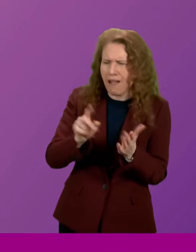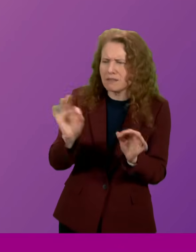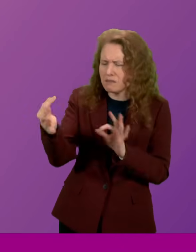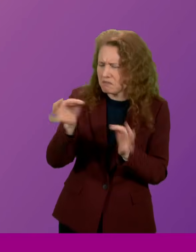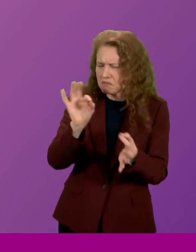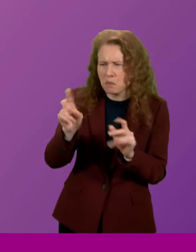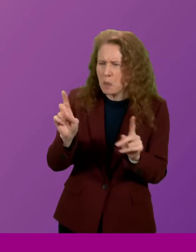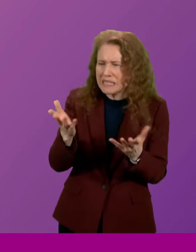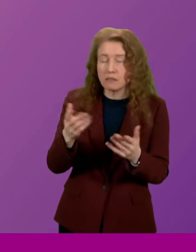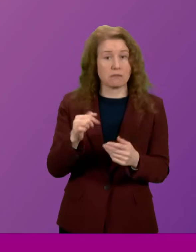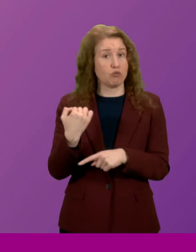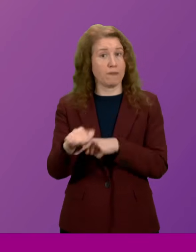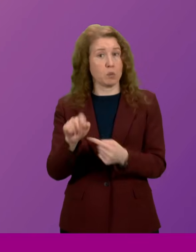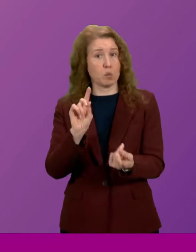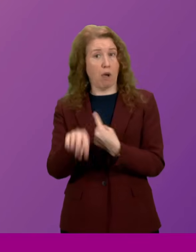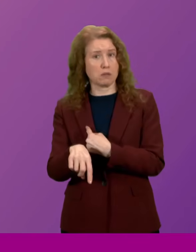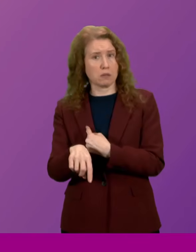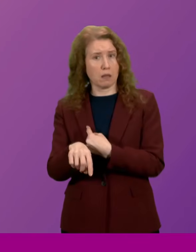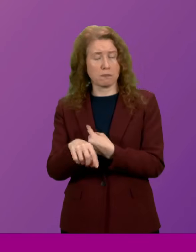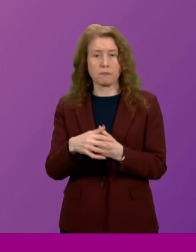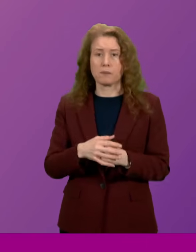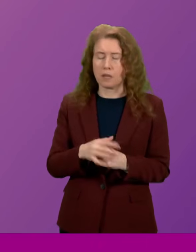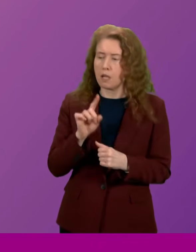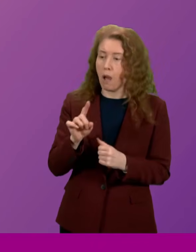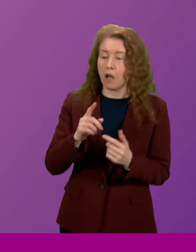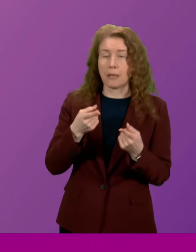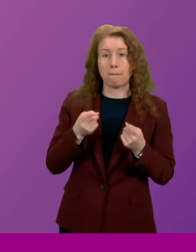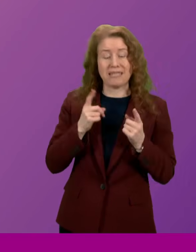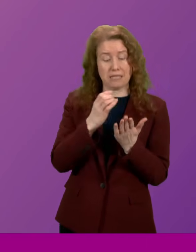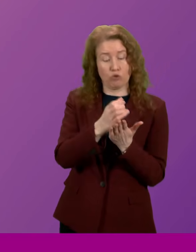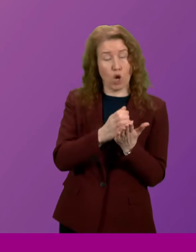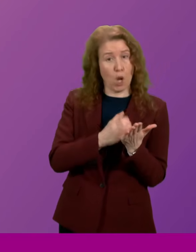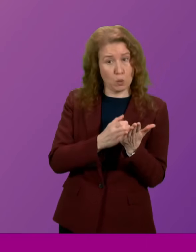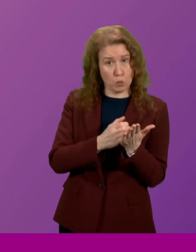he refused to give any answers. The Ministerial Code